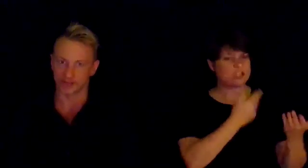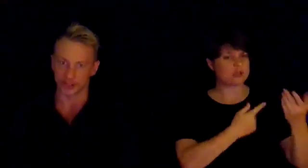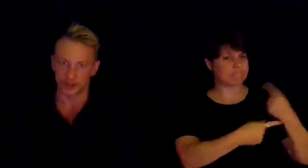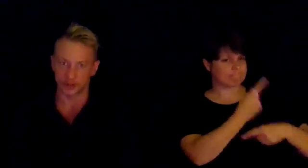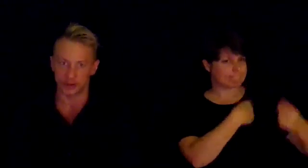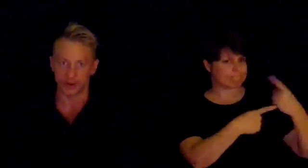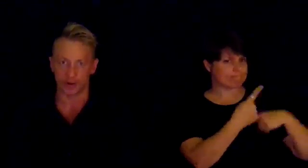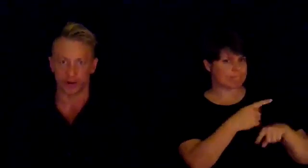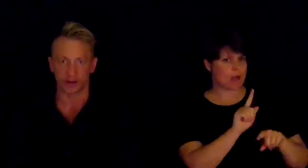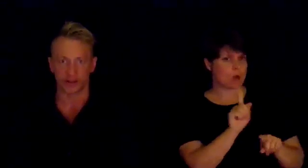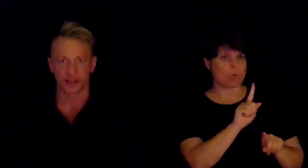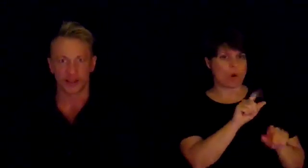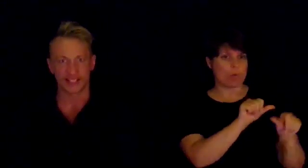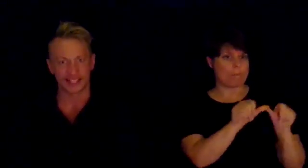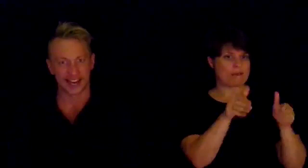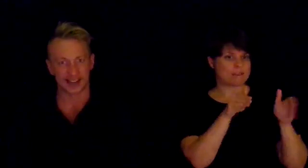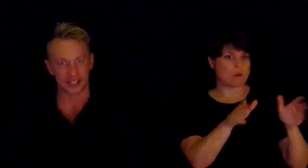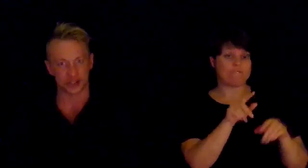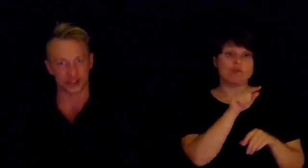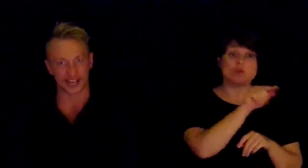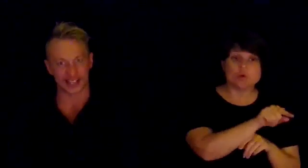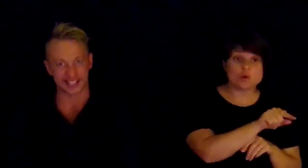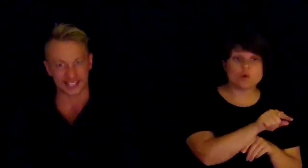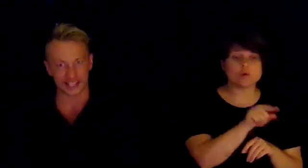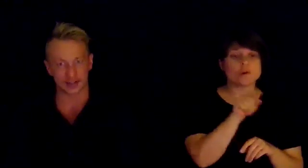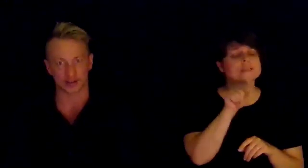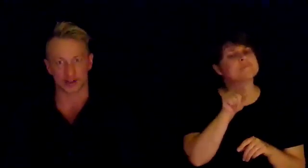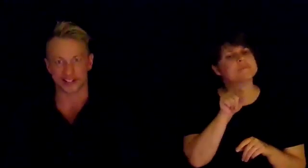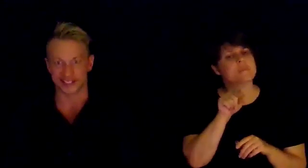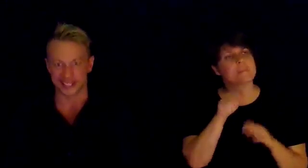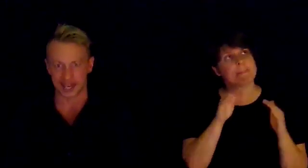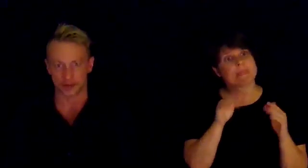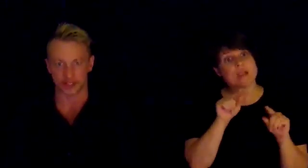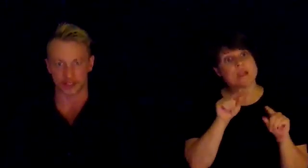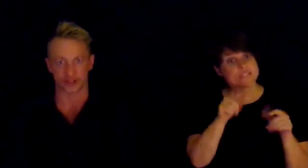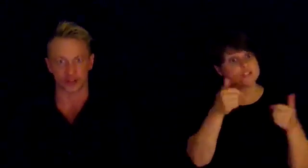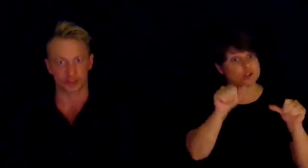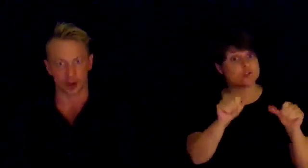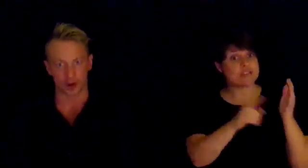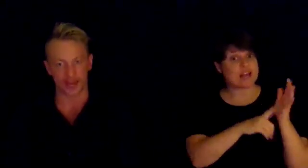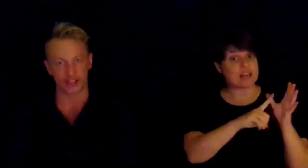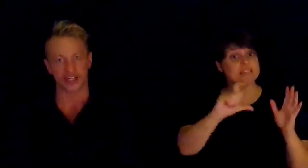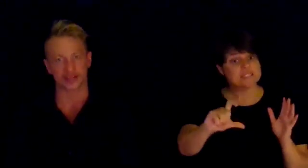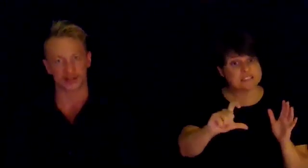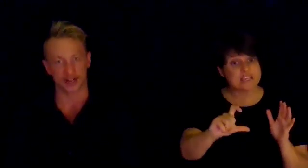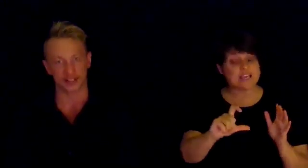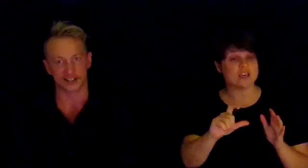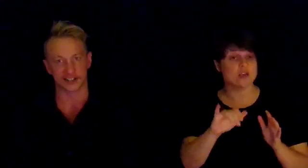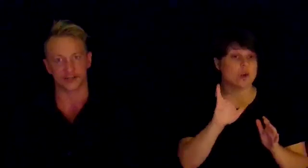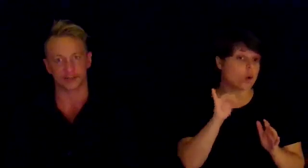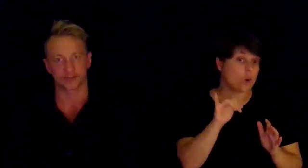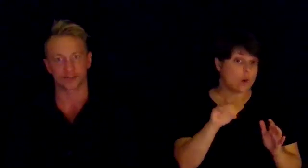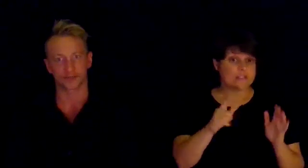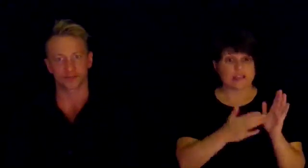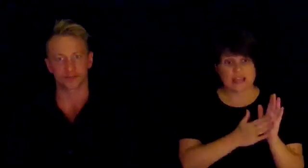was best for you, or did you use an LAC or a CM, or did you use both? How'd you get